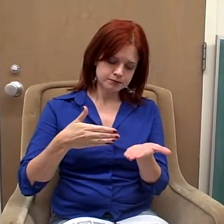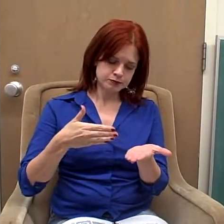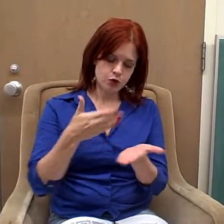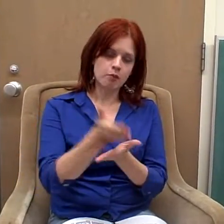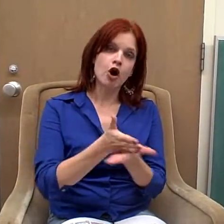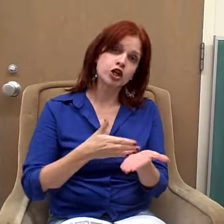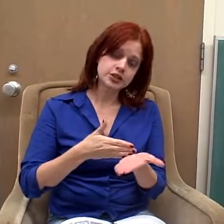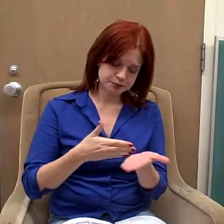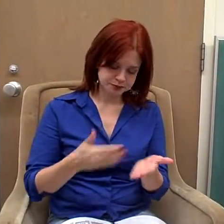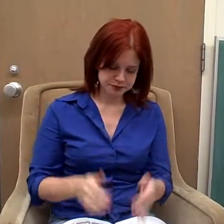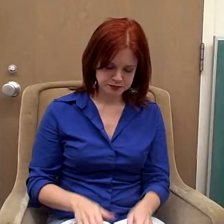or part.